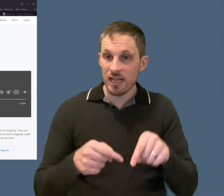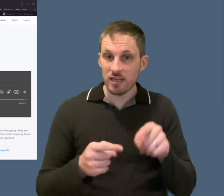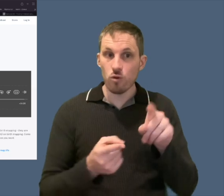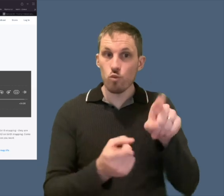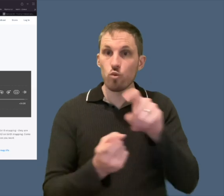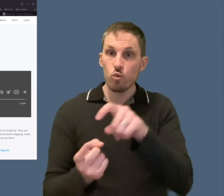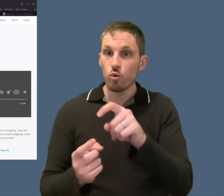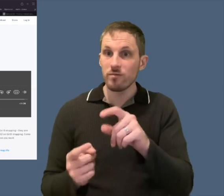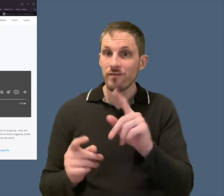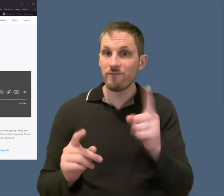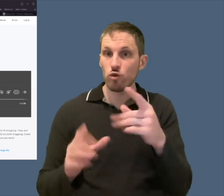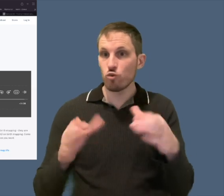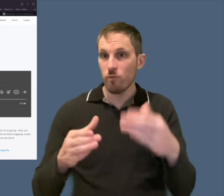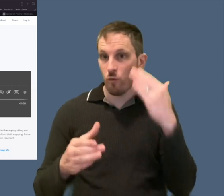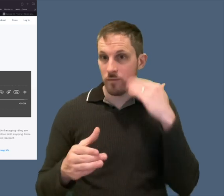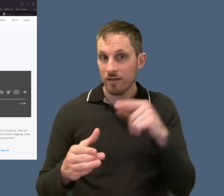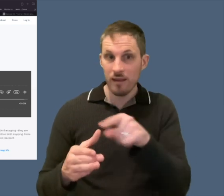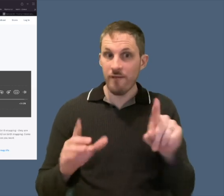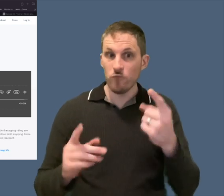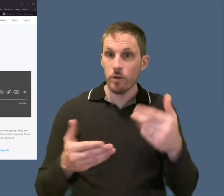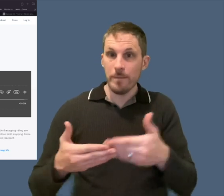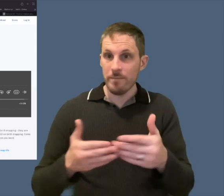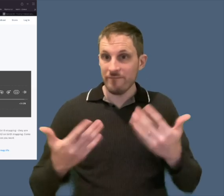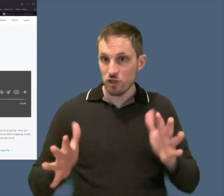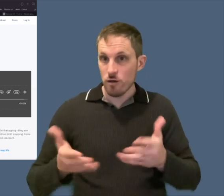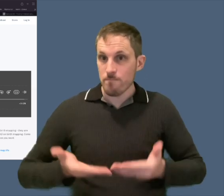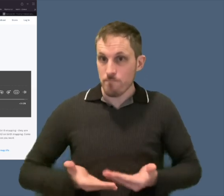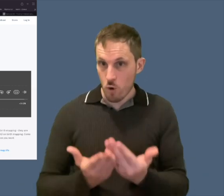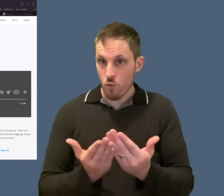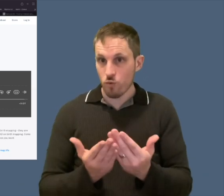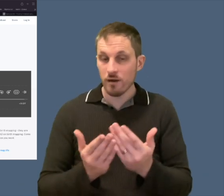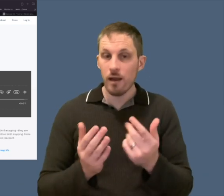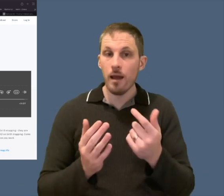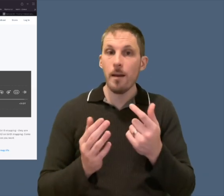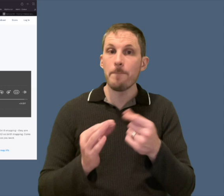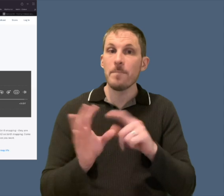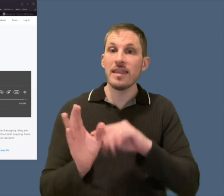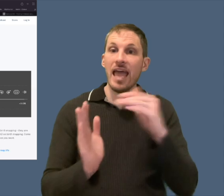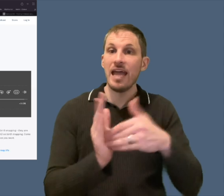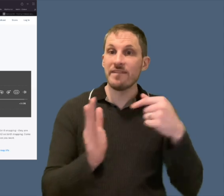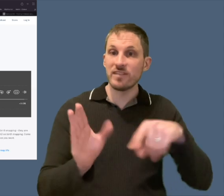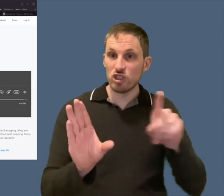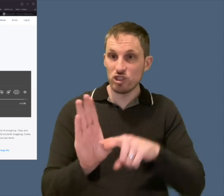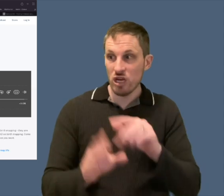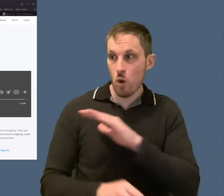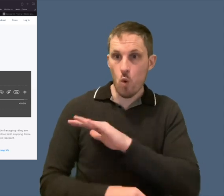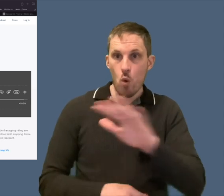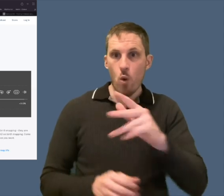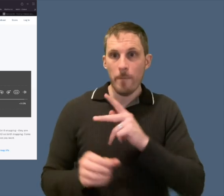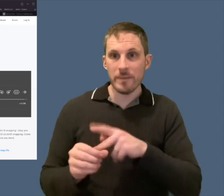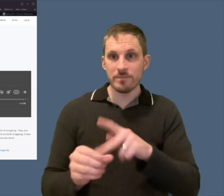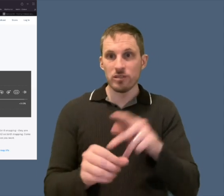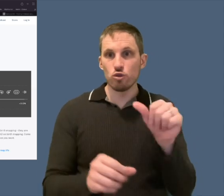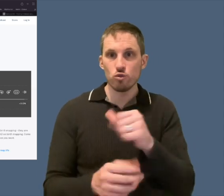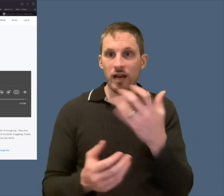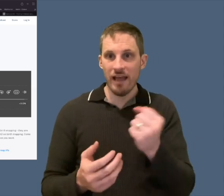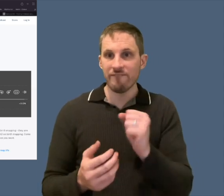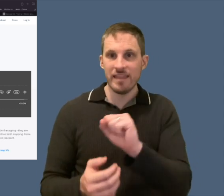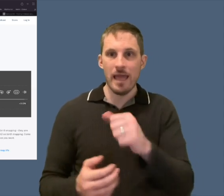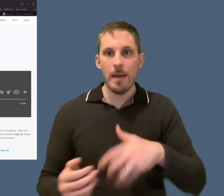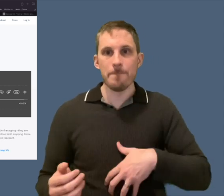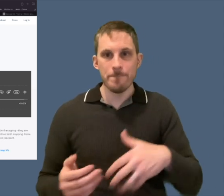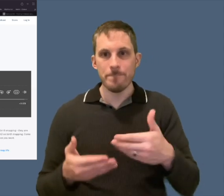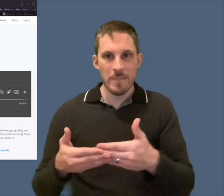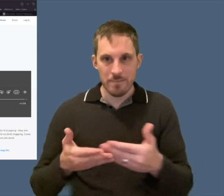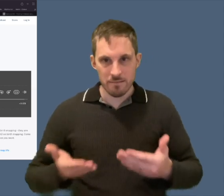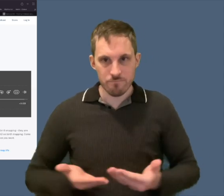women. And the first babies have now been born, and by the end of this year, all the participants should have had their babies. And